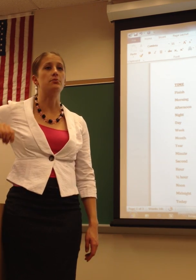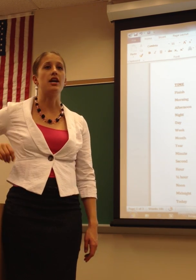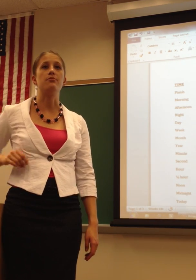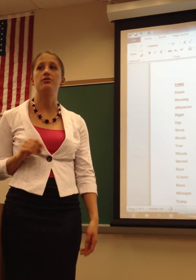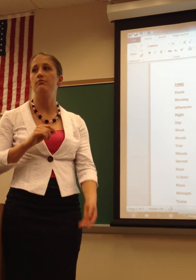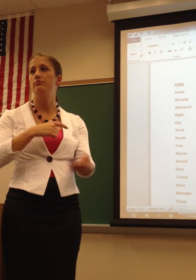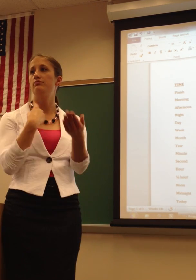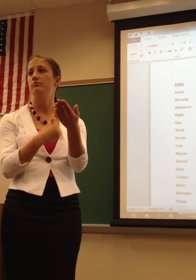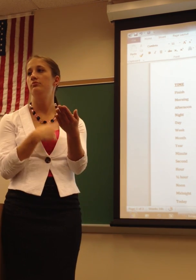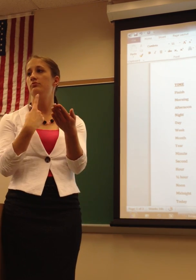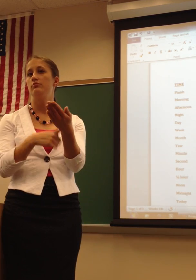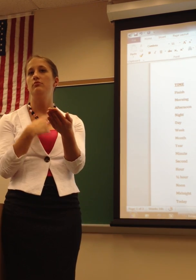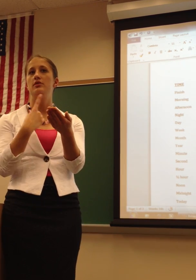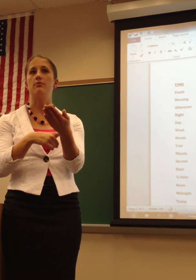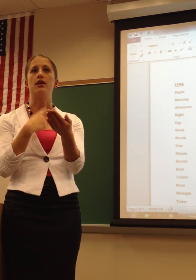Sometimes. Sometimes.